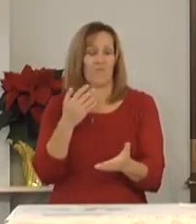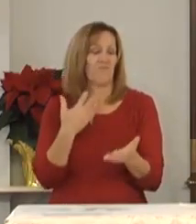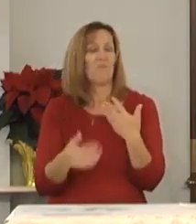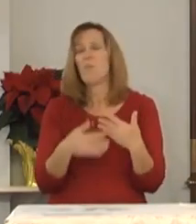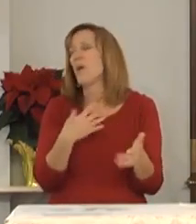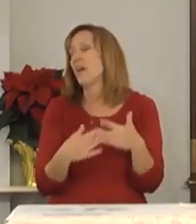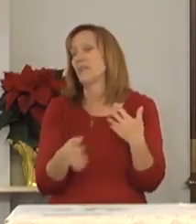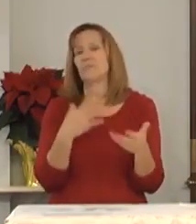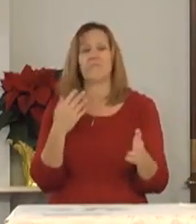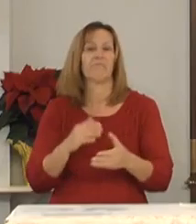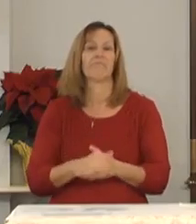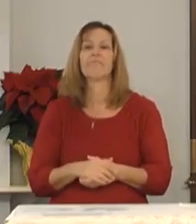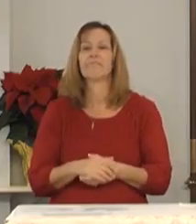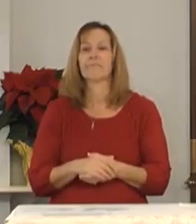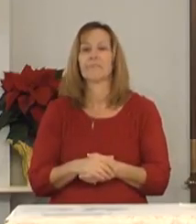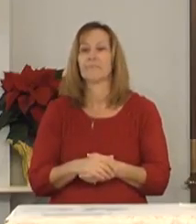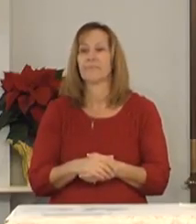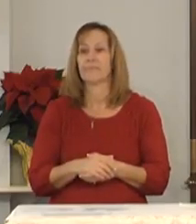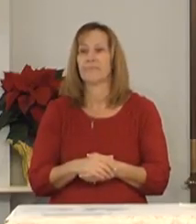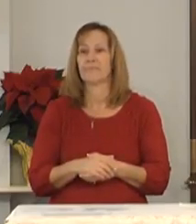whatever.